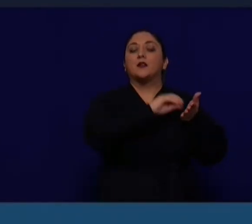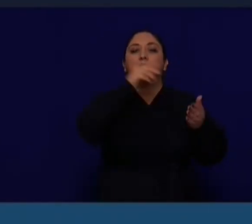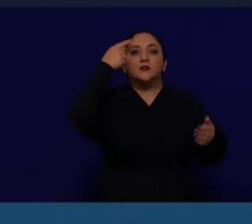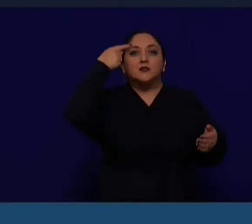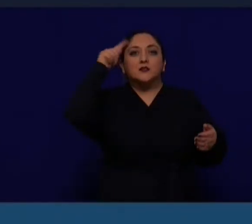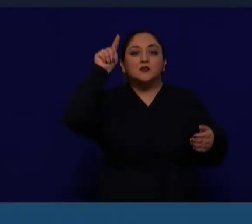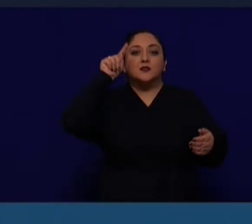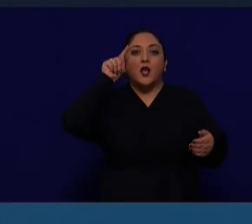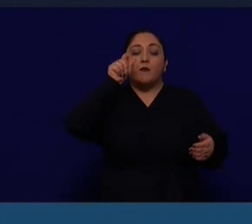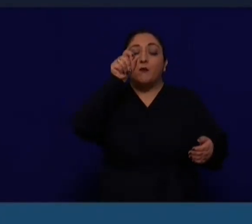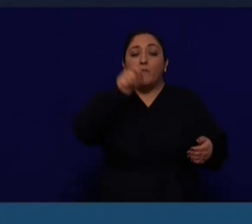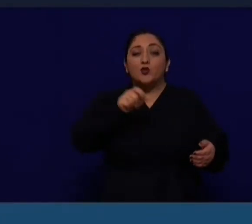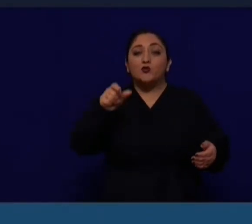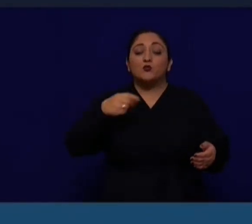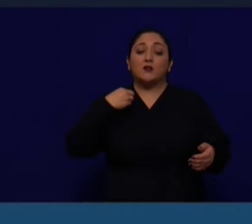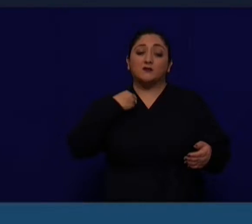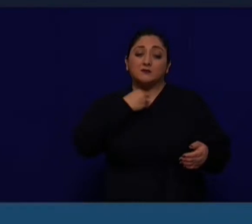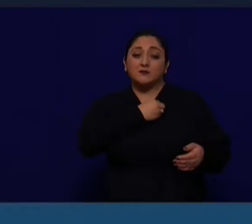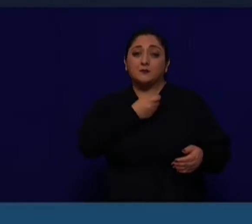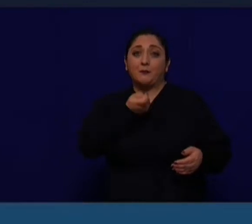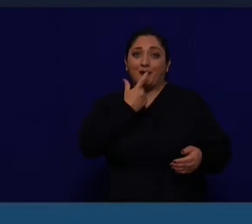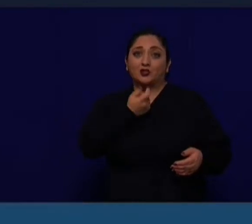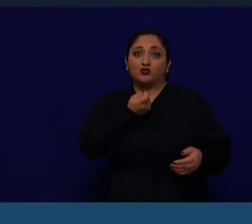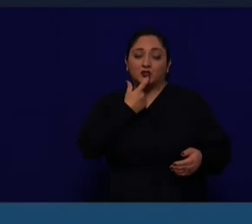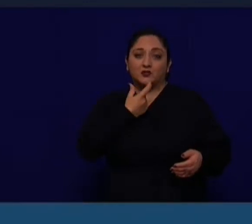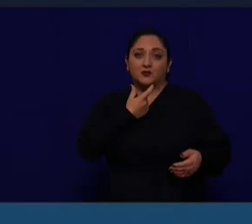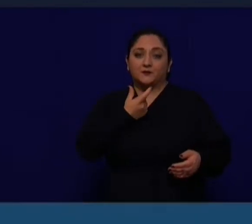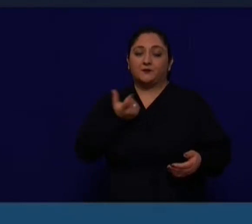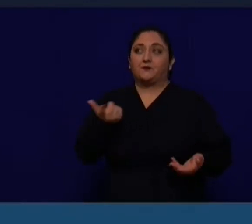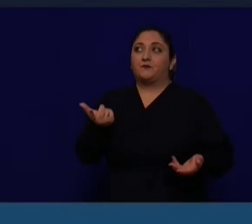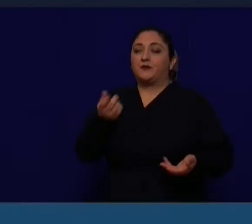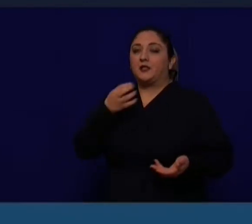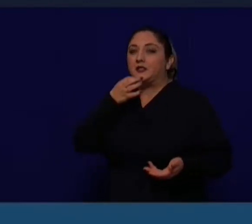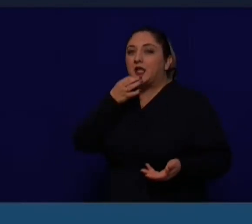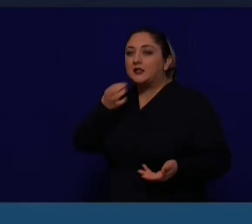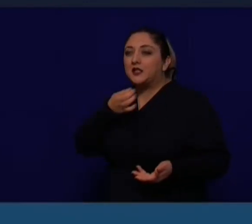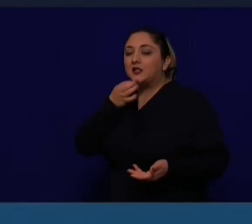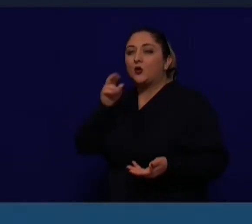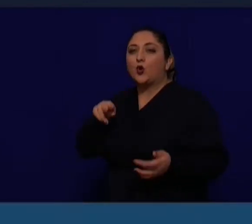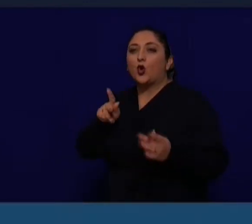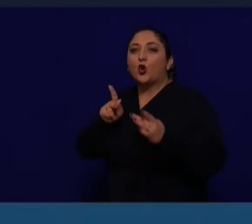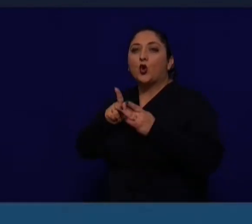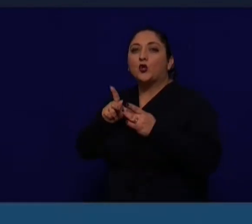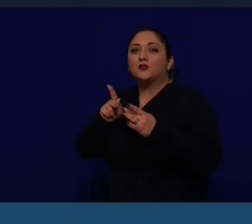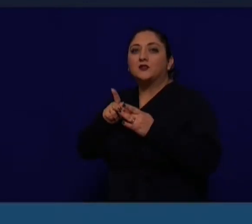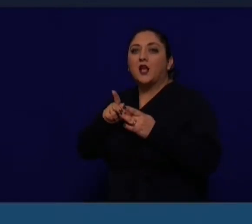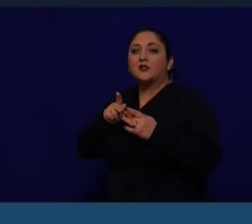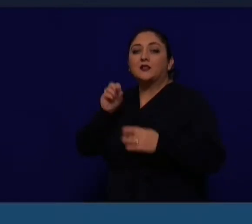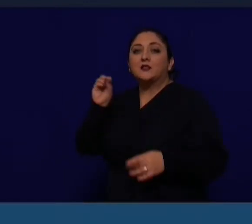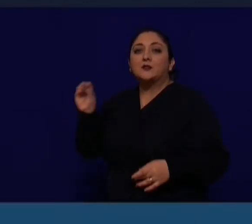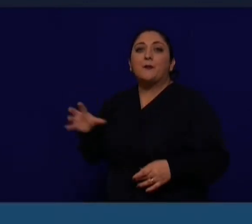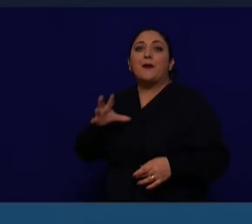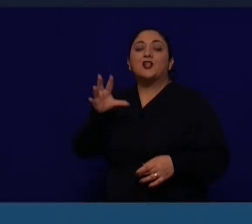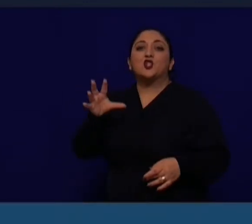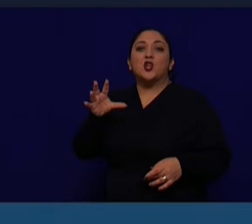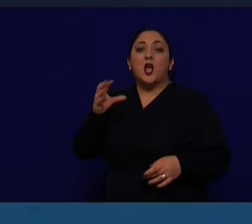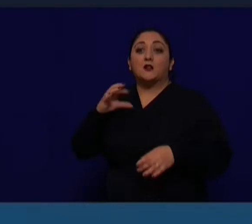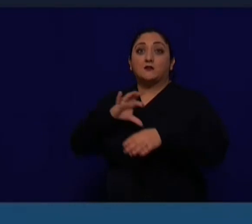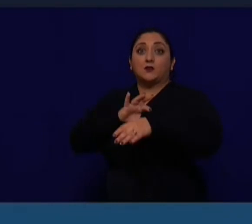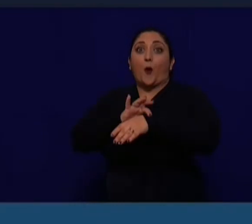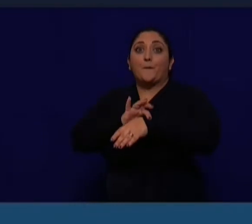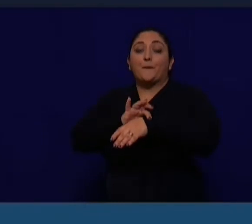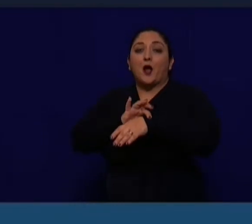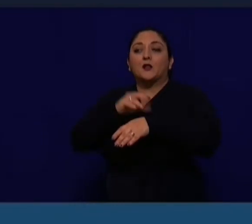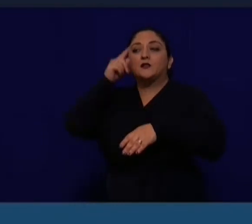il-lista ta' mediċini li jingħataw. Użajna wkoll kuntatt dirett ma' speċjalisti fl-isptarijiet tagħna fejn